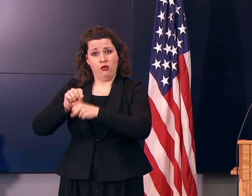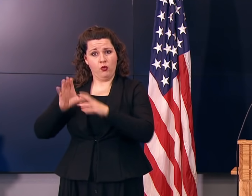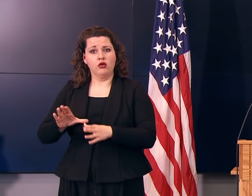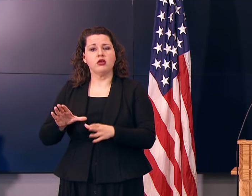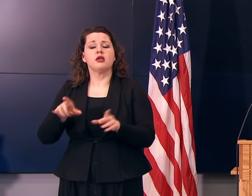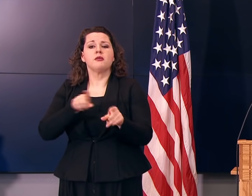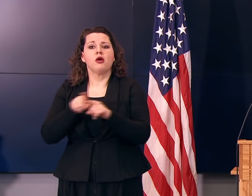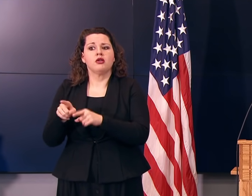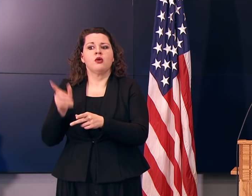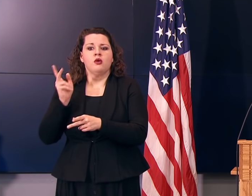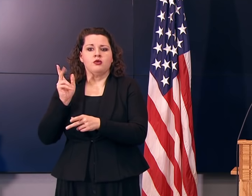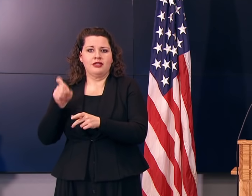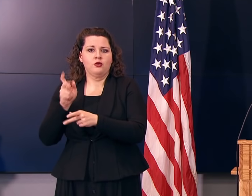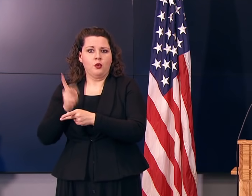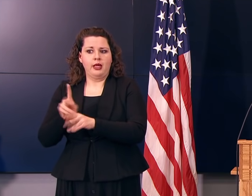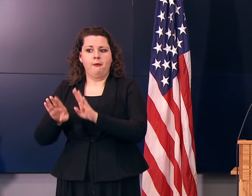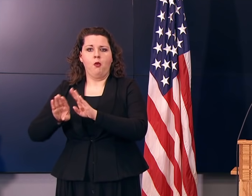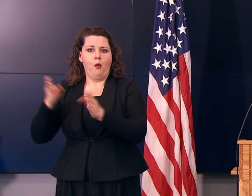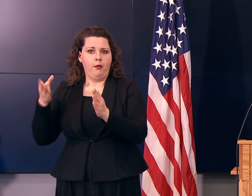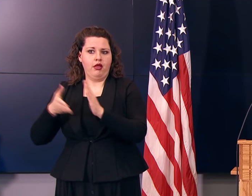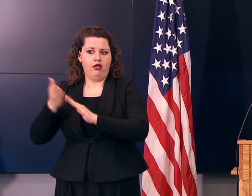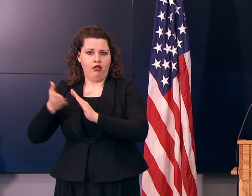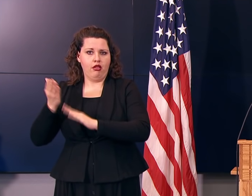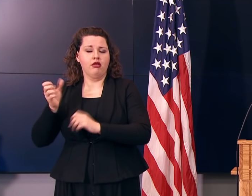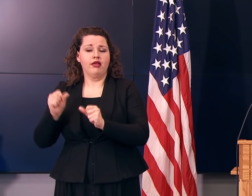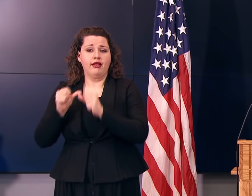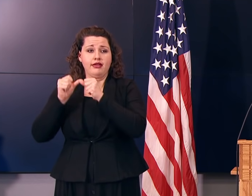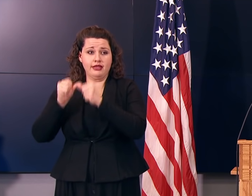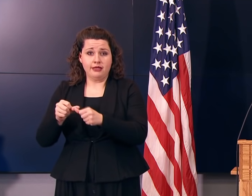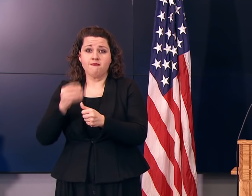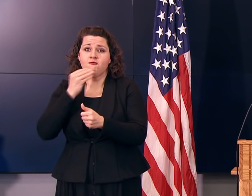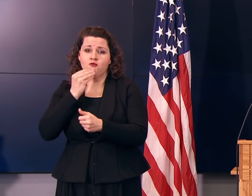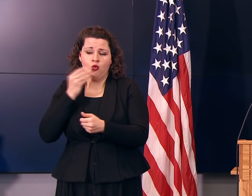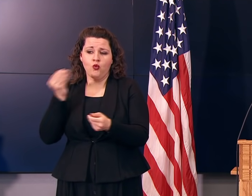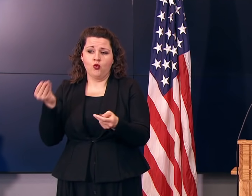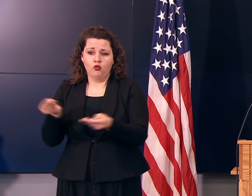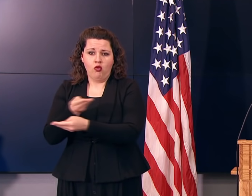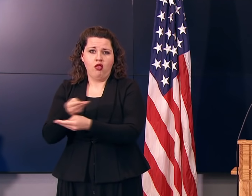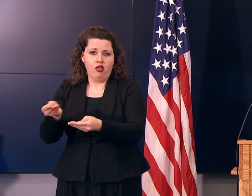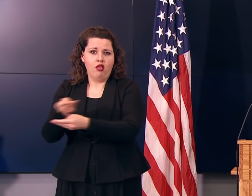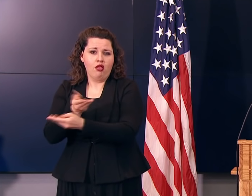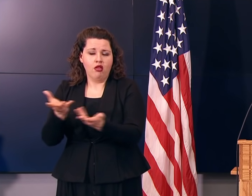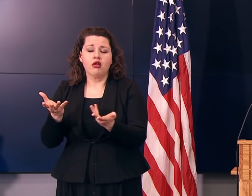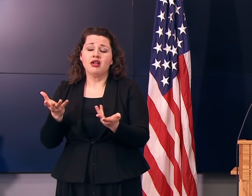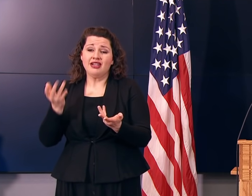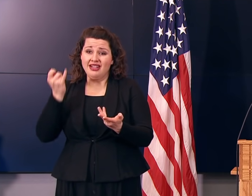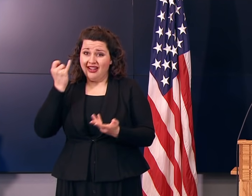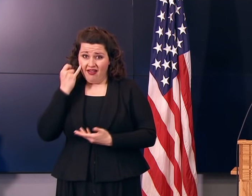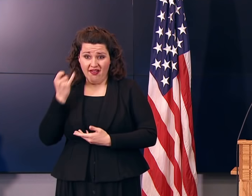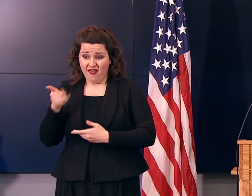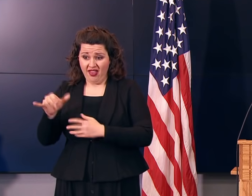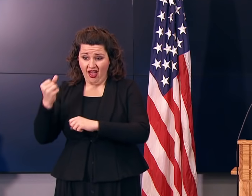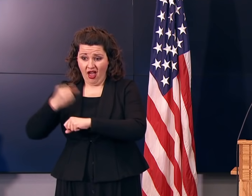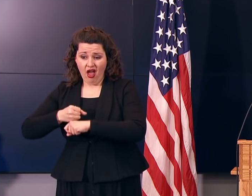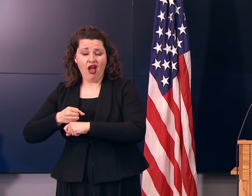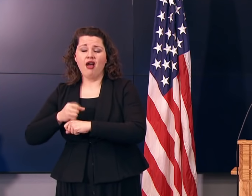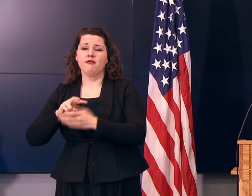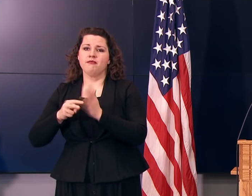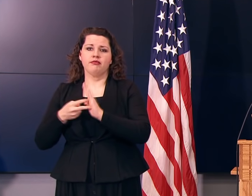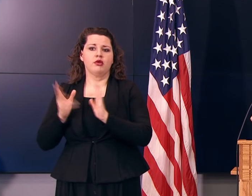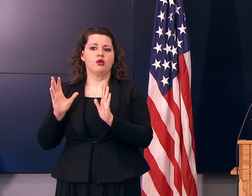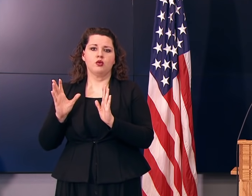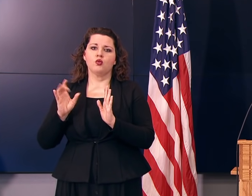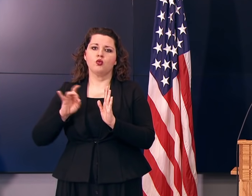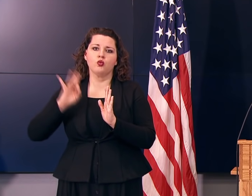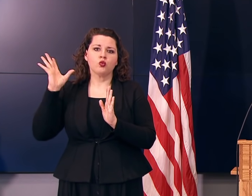keep our processing plants open so we can keep the food supply chain moving, or we're going to really be dealing with some